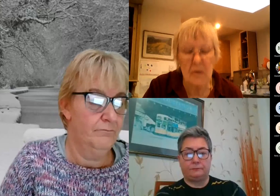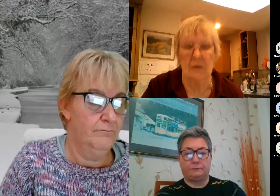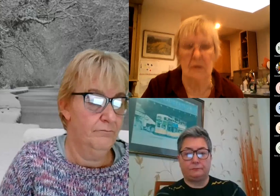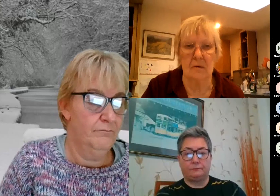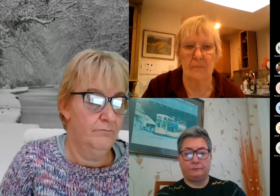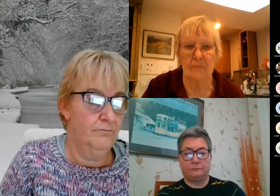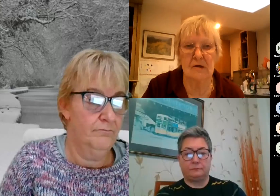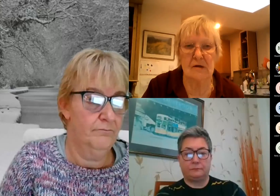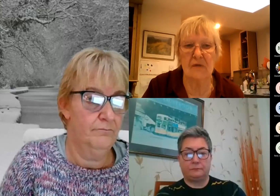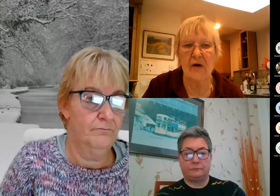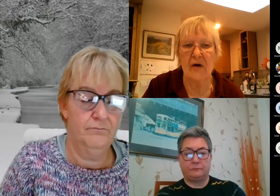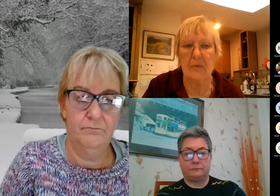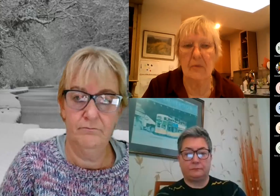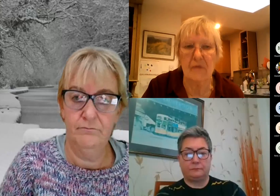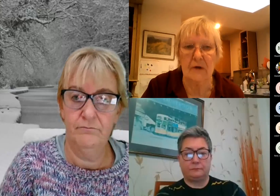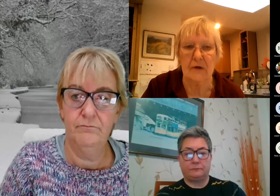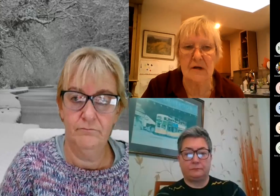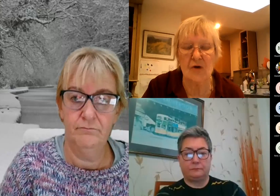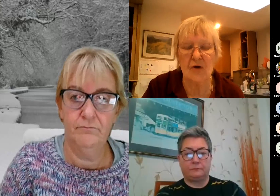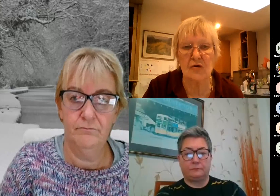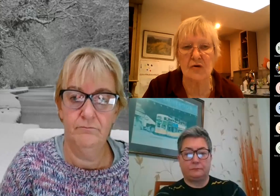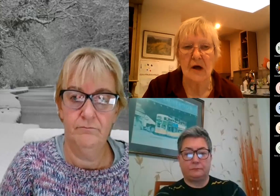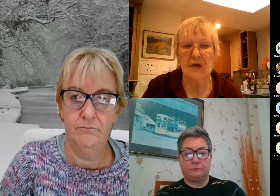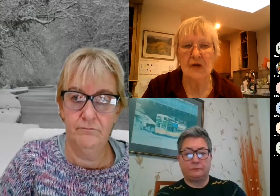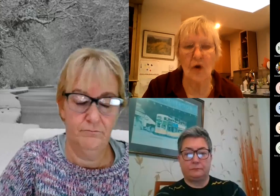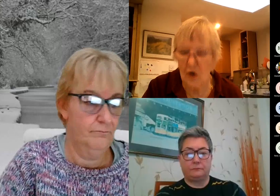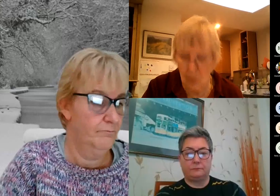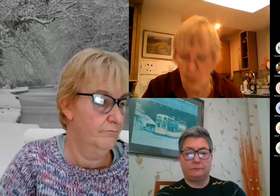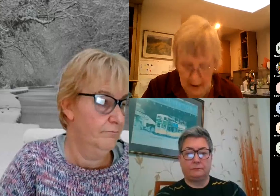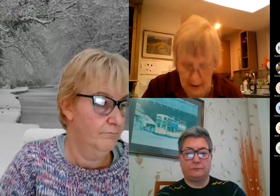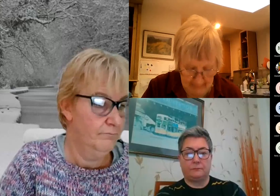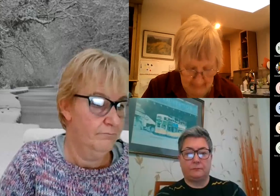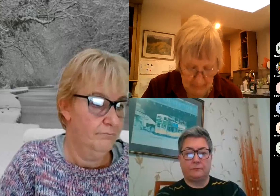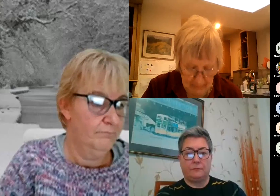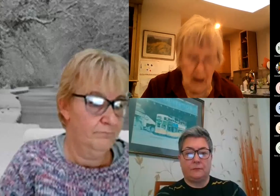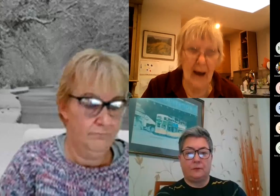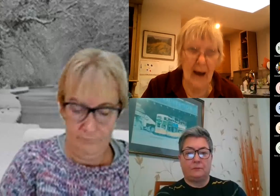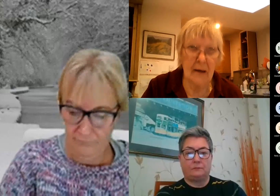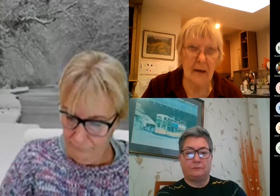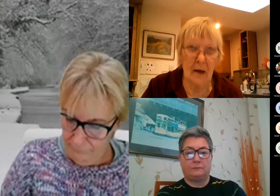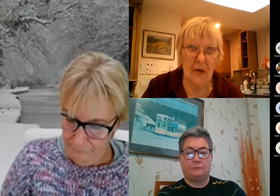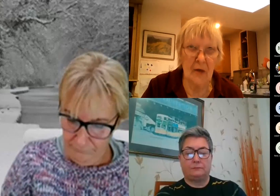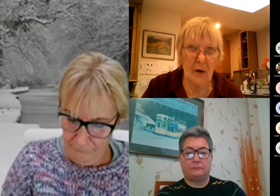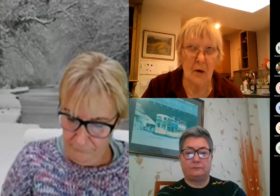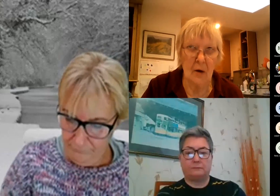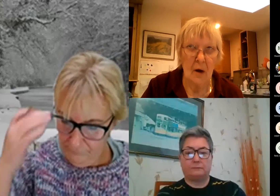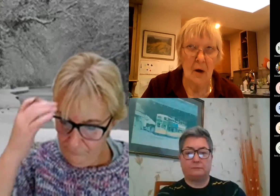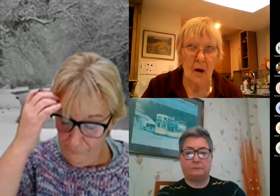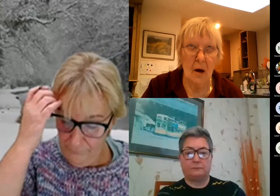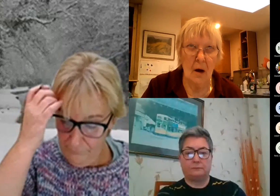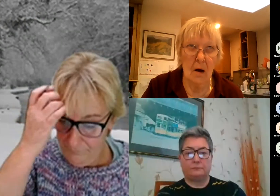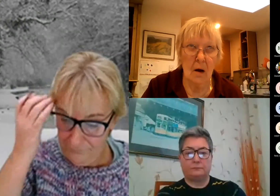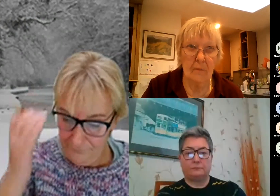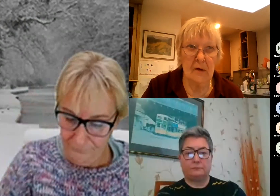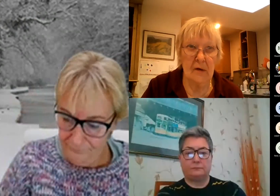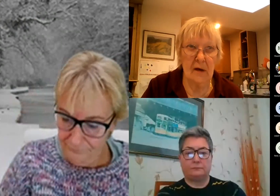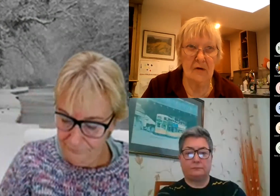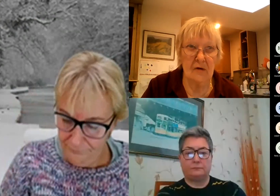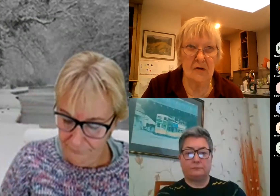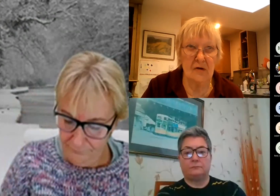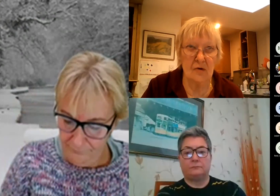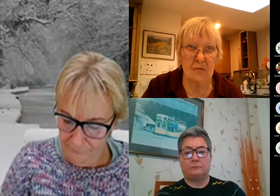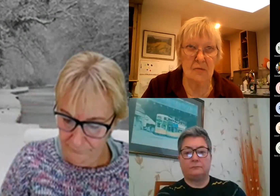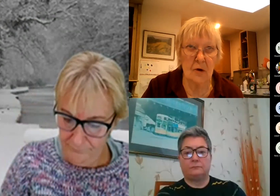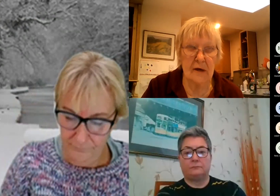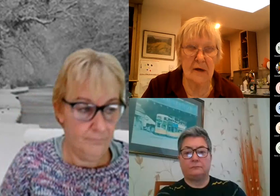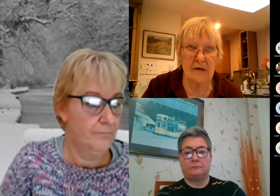very dominant. It's still very prevalent. It's not gone away, and I think